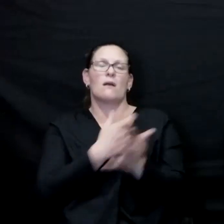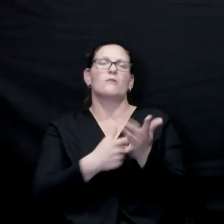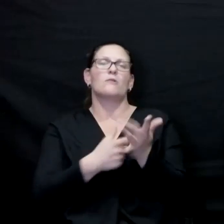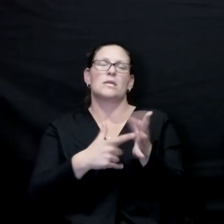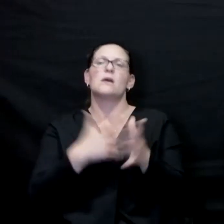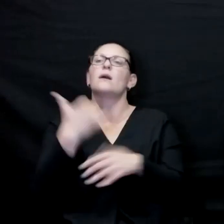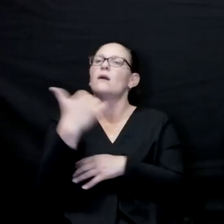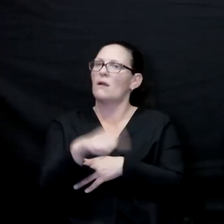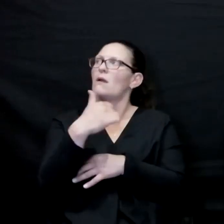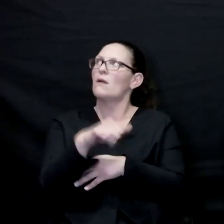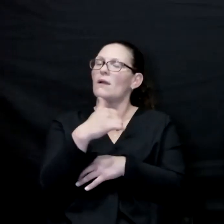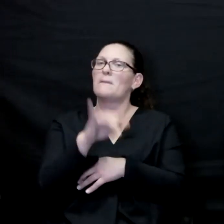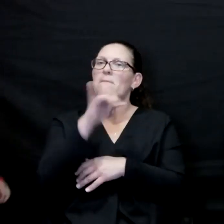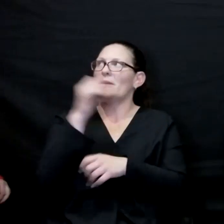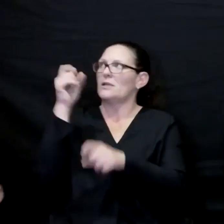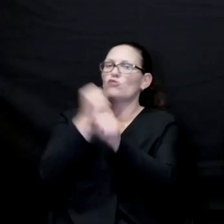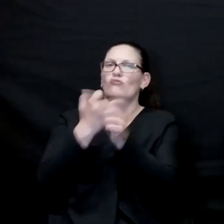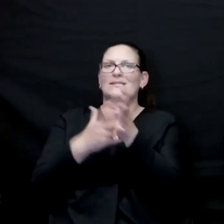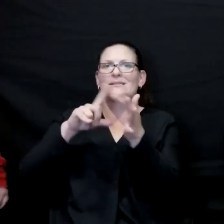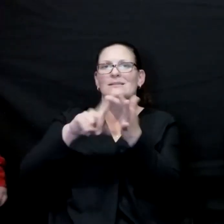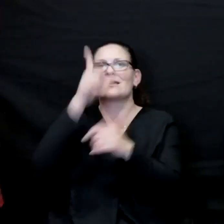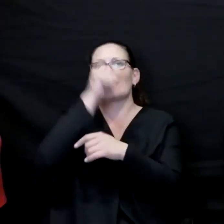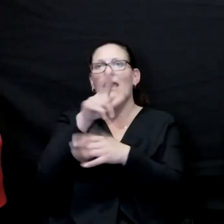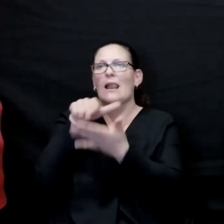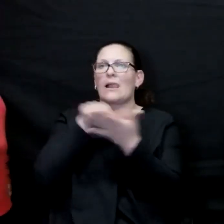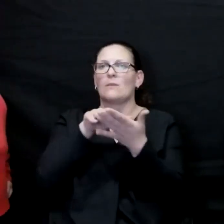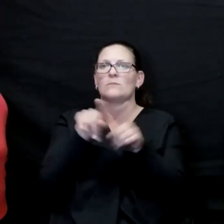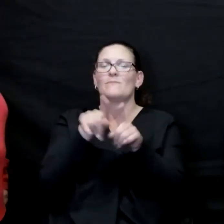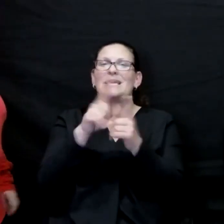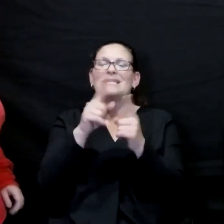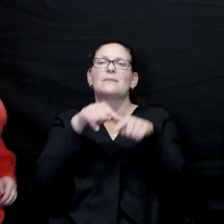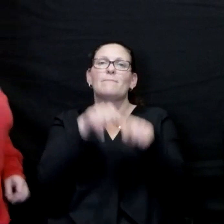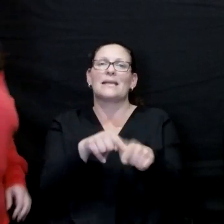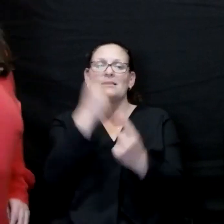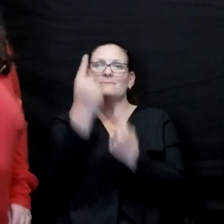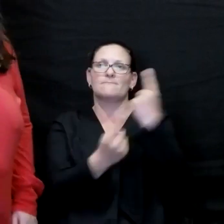and Grace might be able to help you with it. It goes by case, doesn't it, Grace? It does.